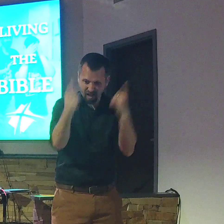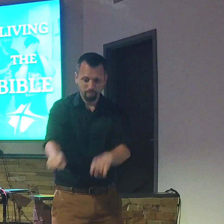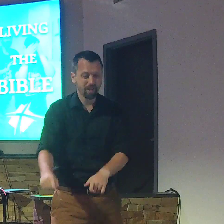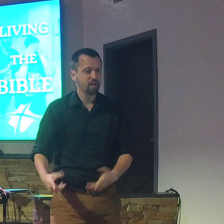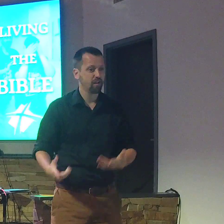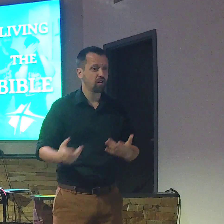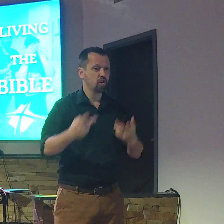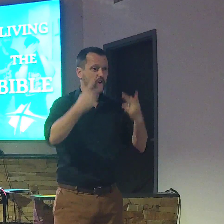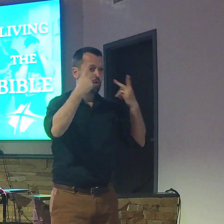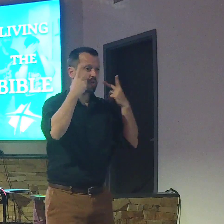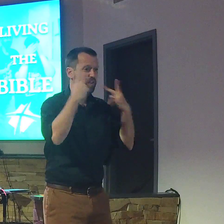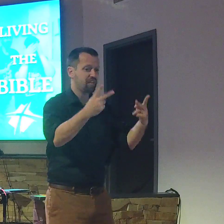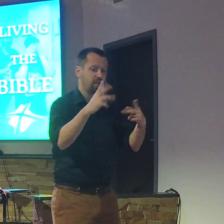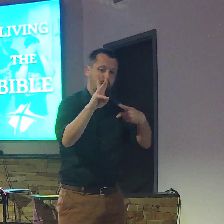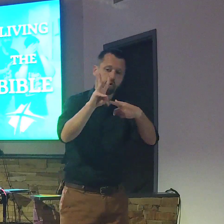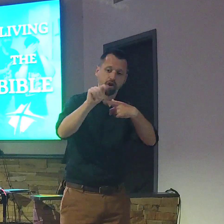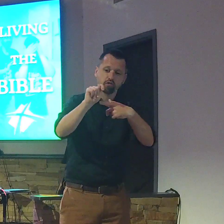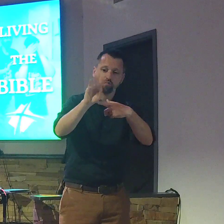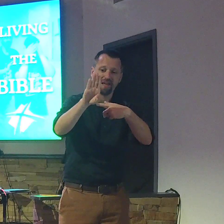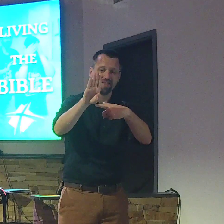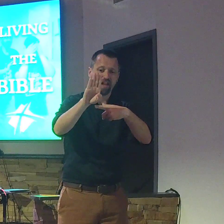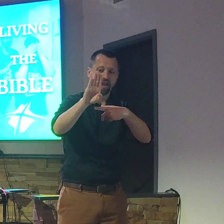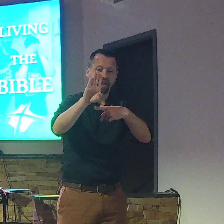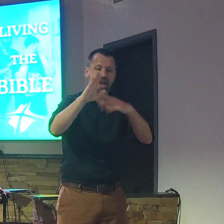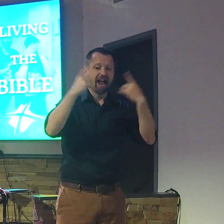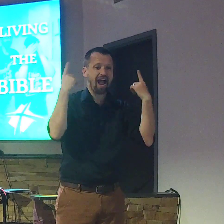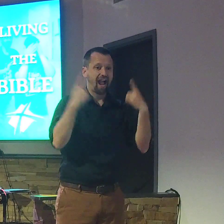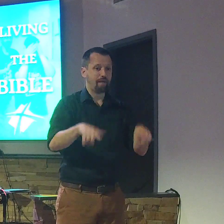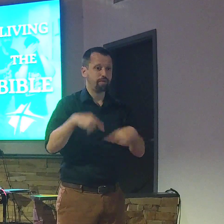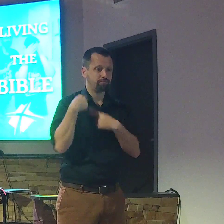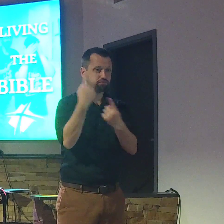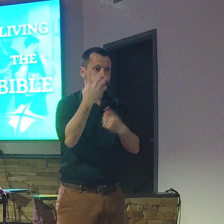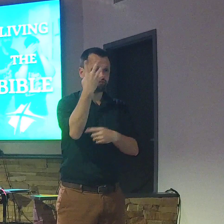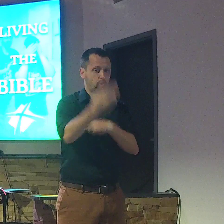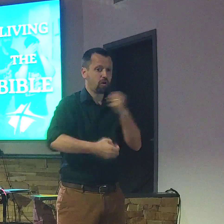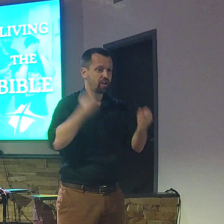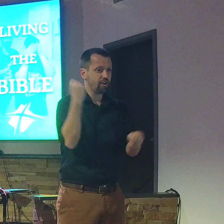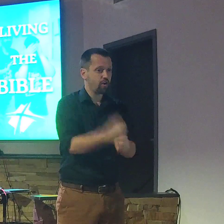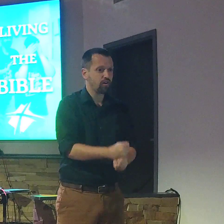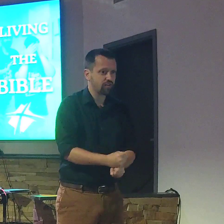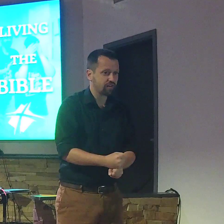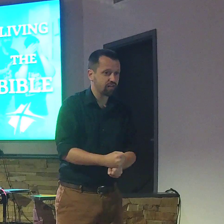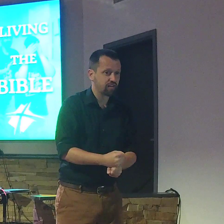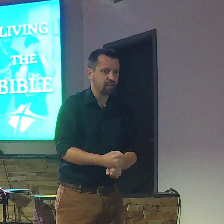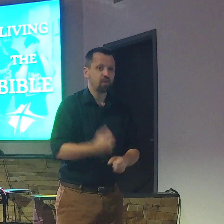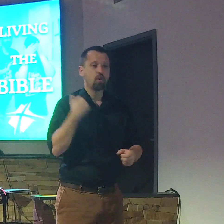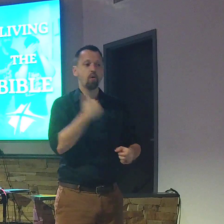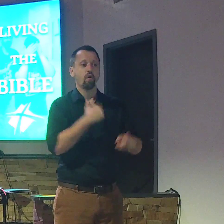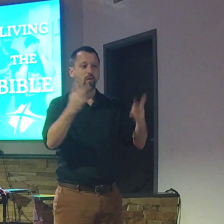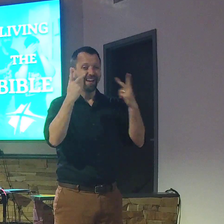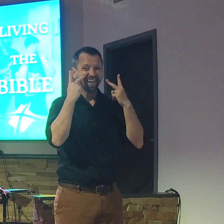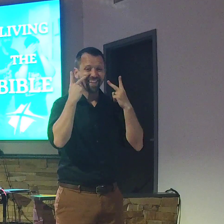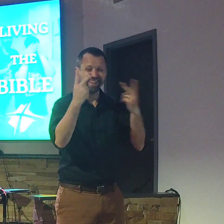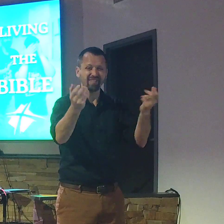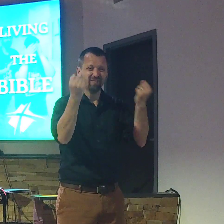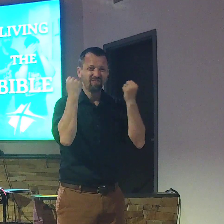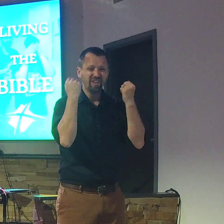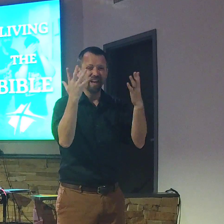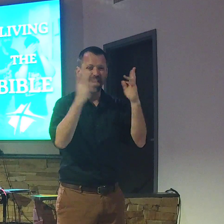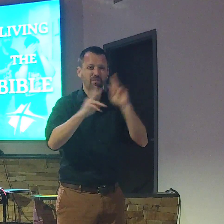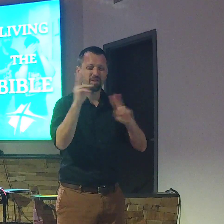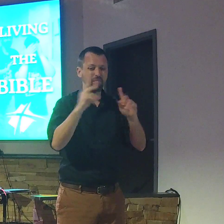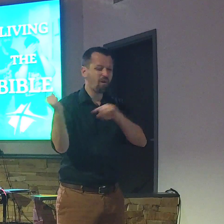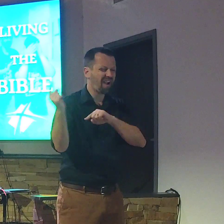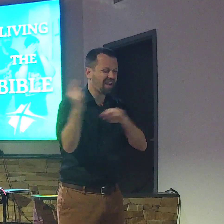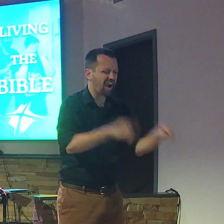can see walk through Bethlehem taking place after an absence of 4 years. We can see many people come. We can see